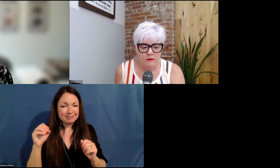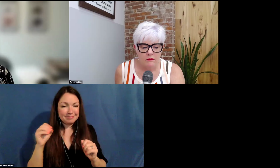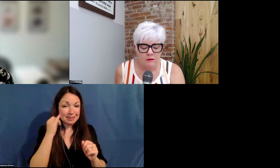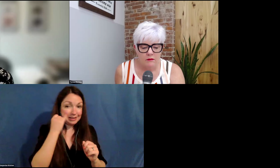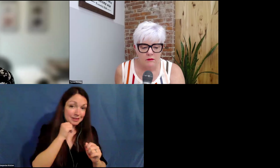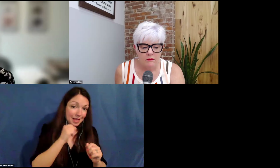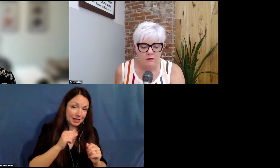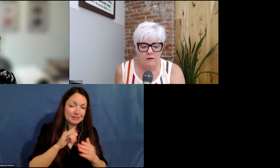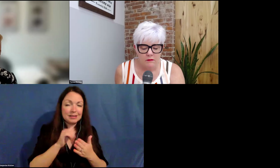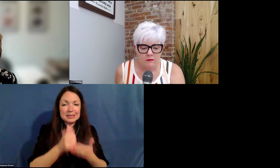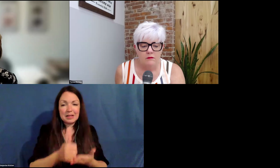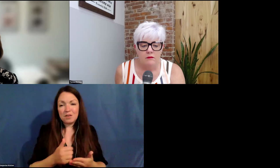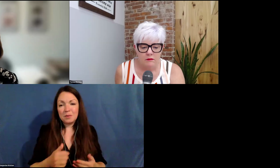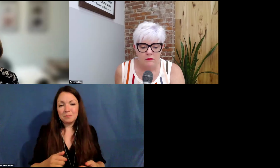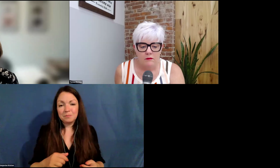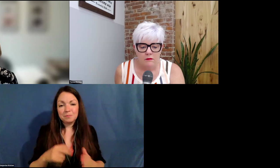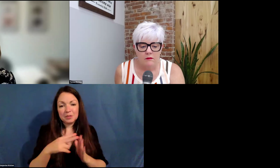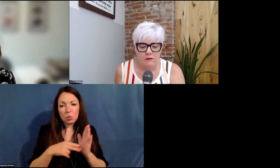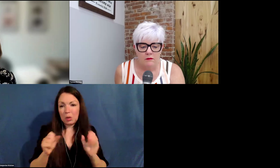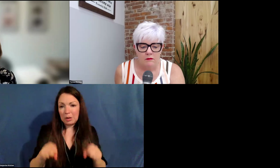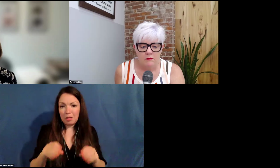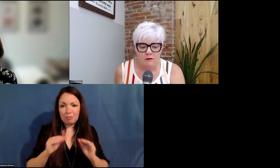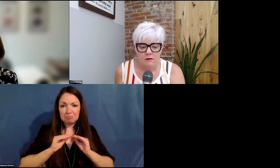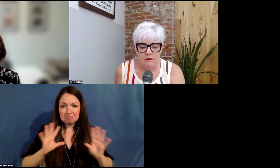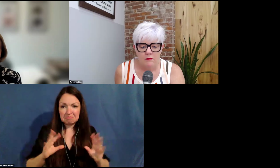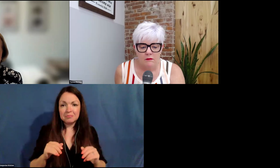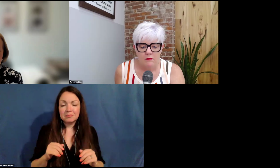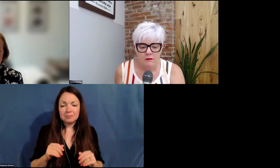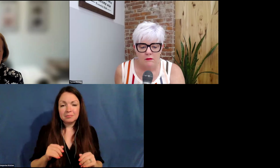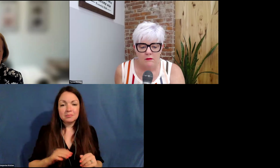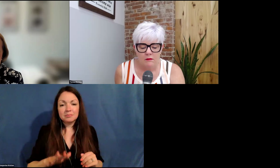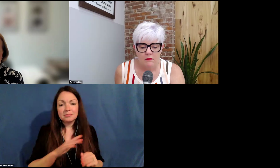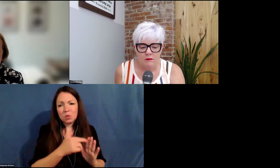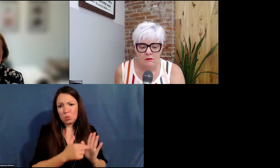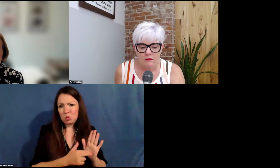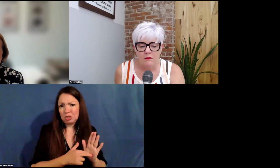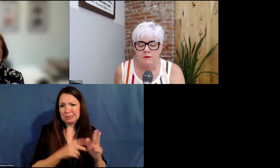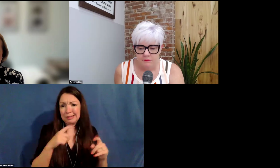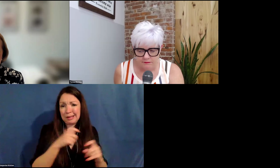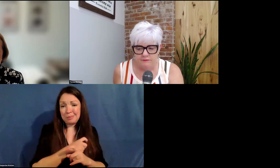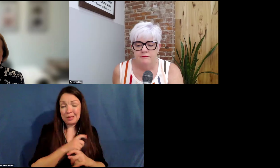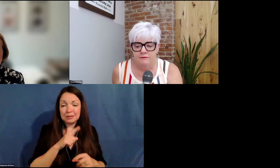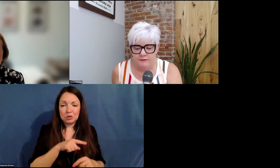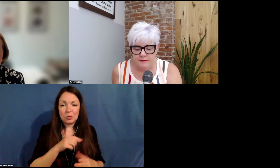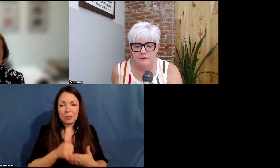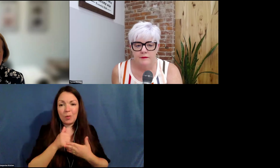that's helpful, very readable, and the rules are complex, so it helps you follow better.